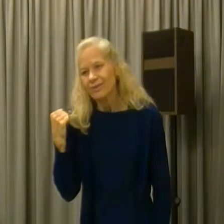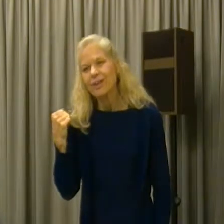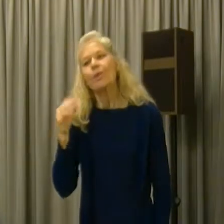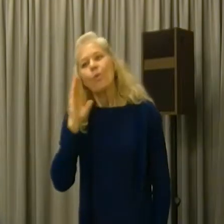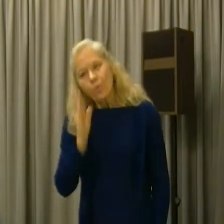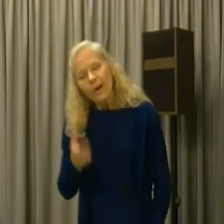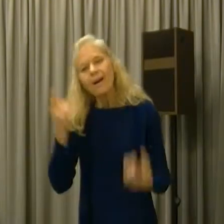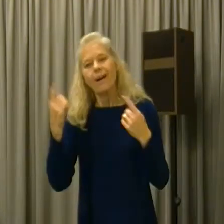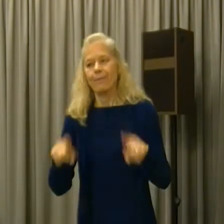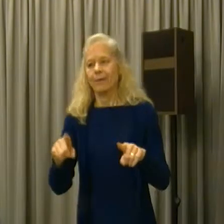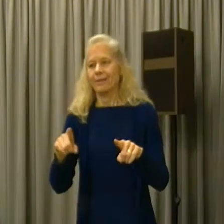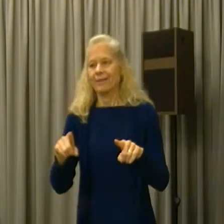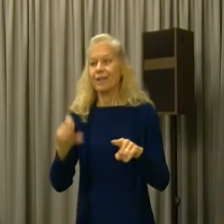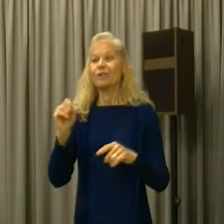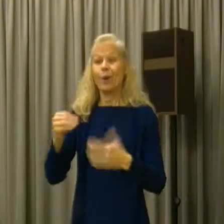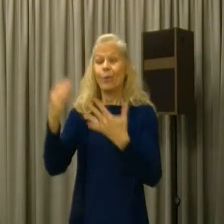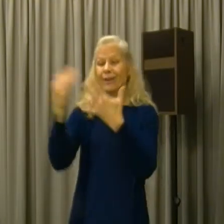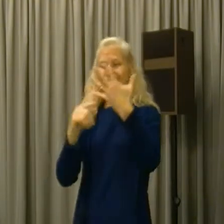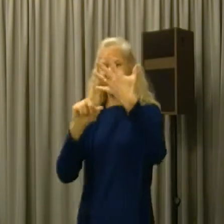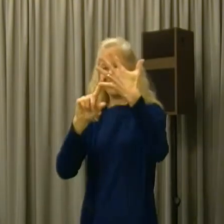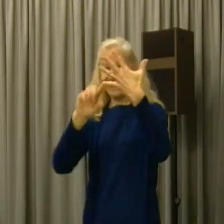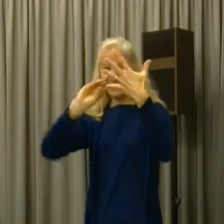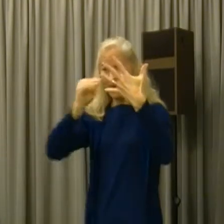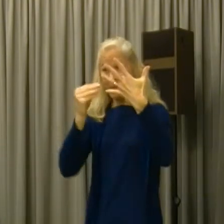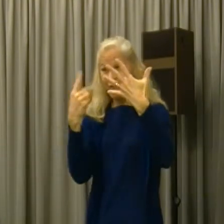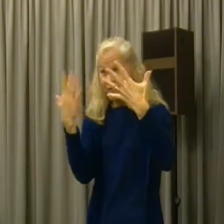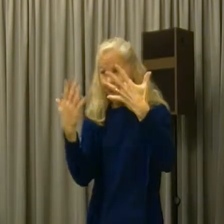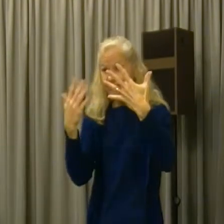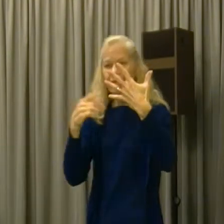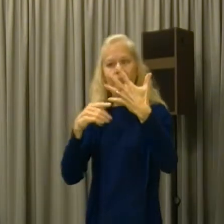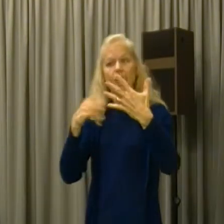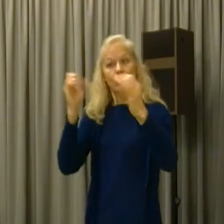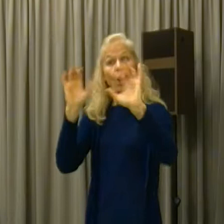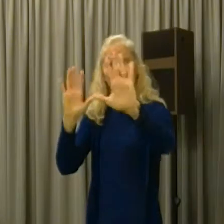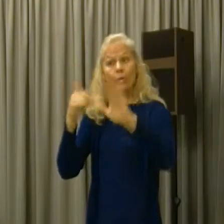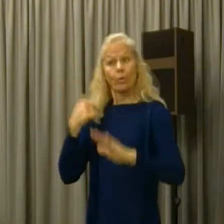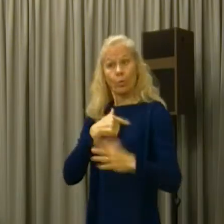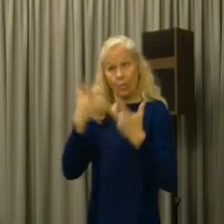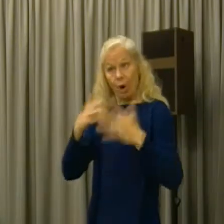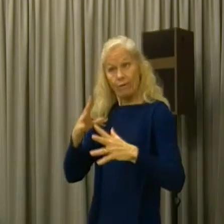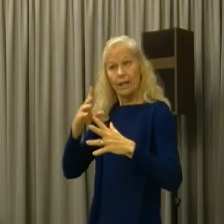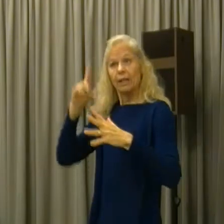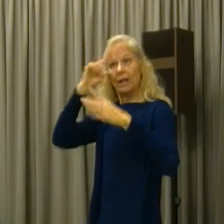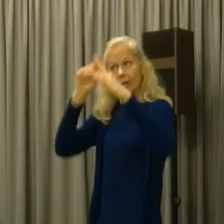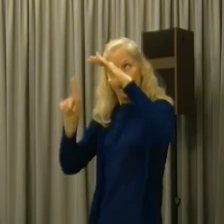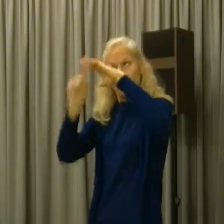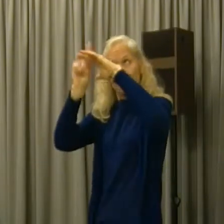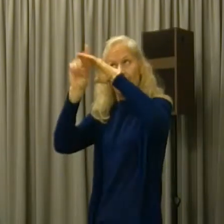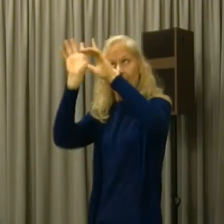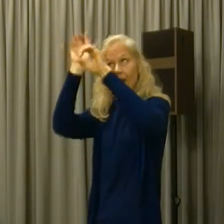thought correction. Now what do? We put the right thing in place of the wrong thing.